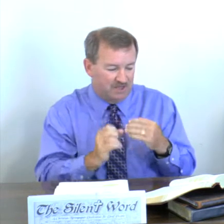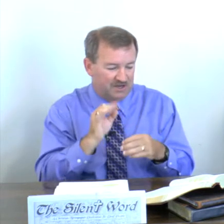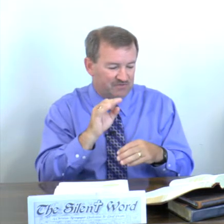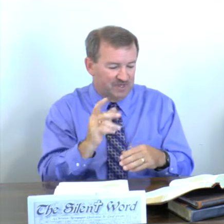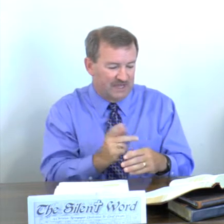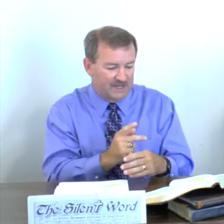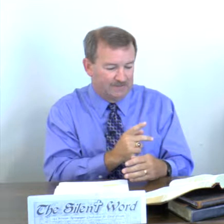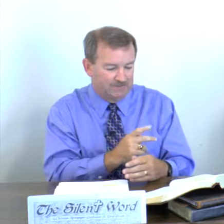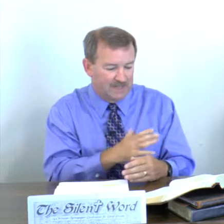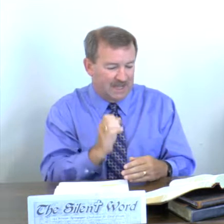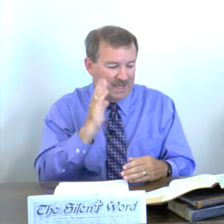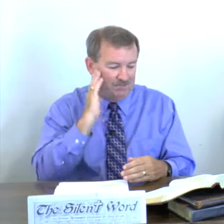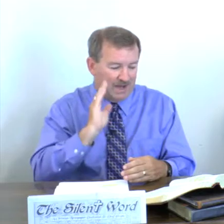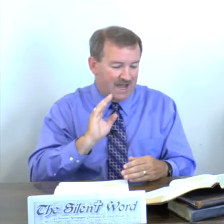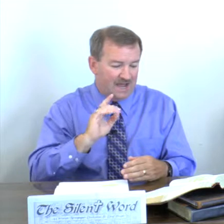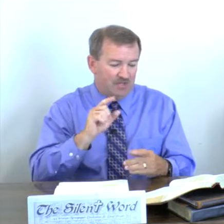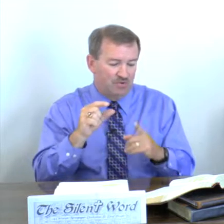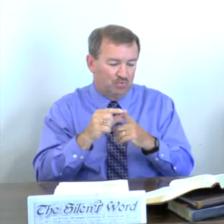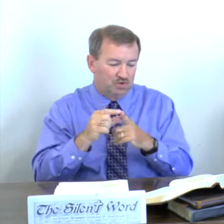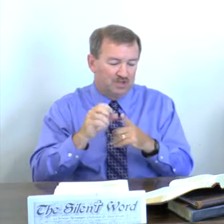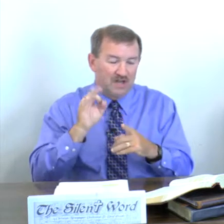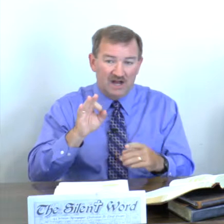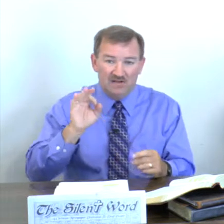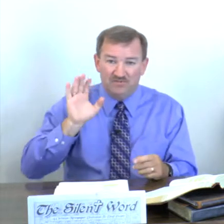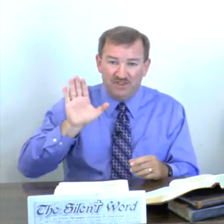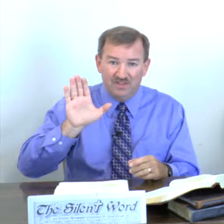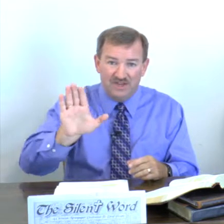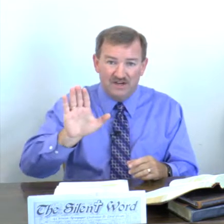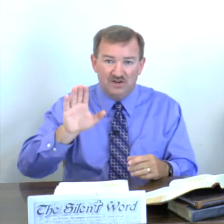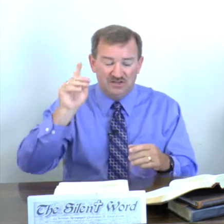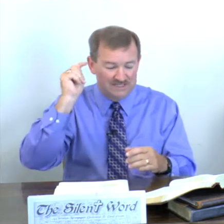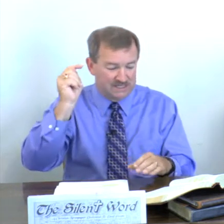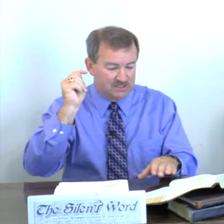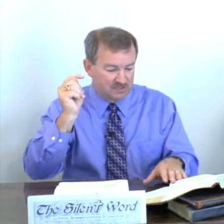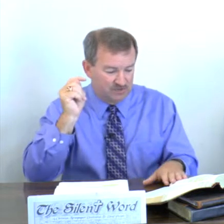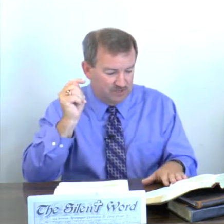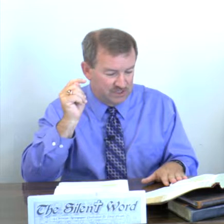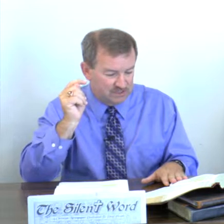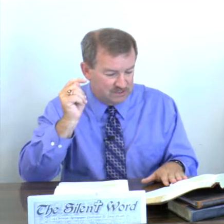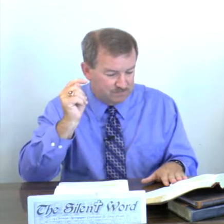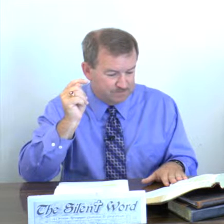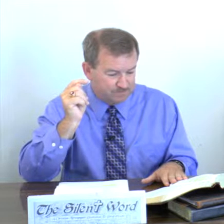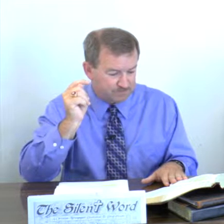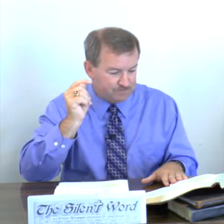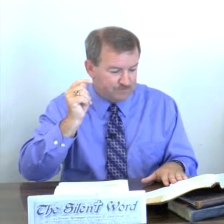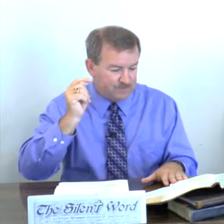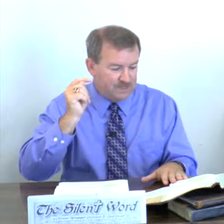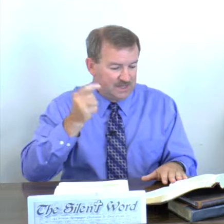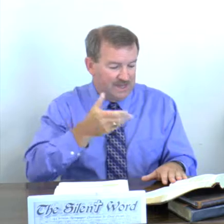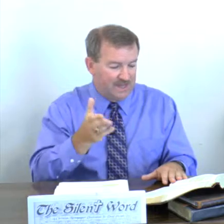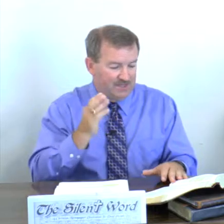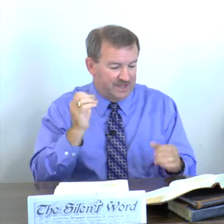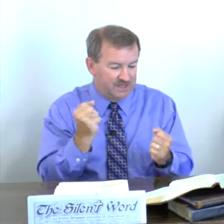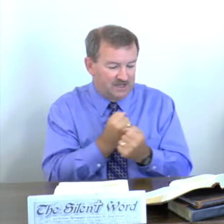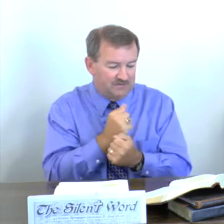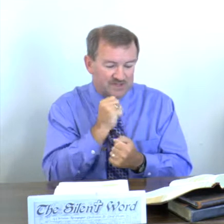blood of the Lamb, and by the word of their testimonies, and they loved